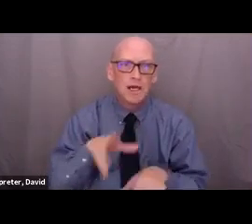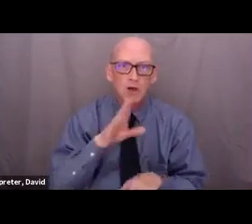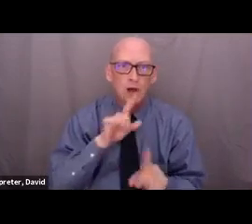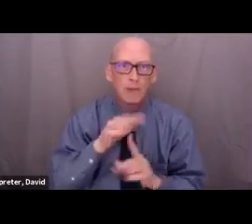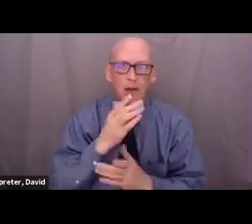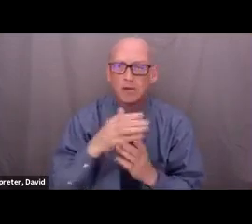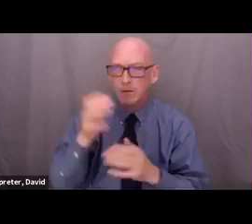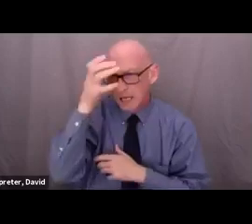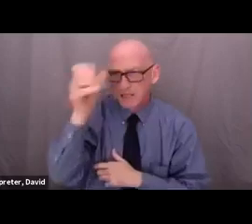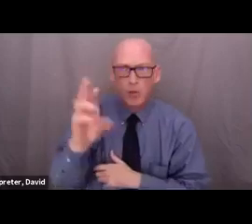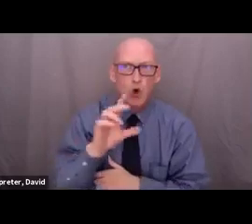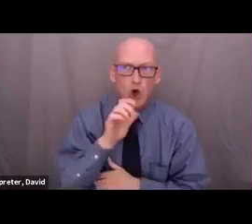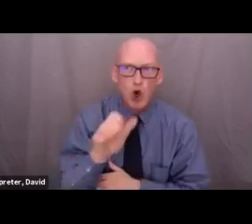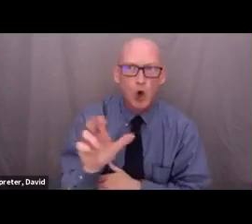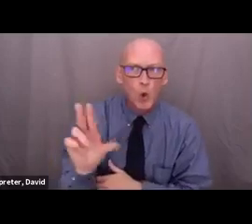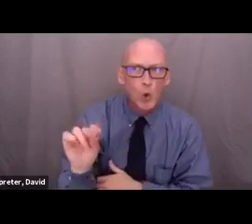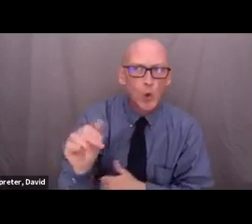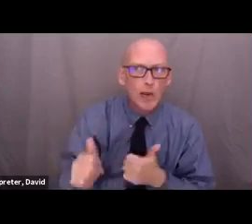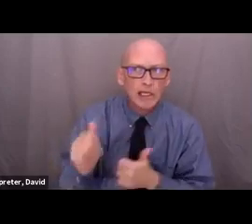no?